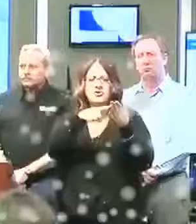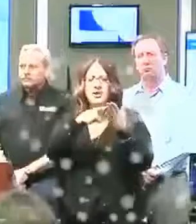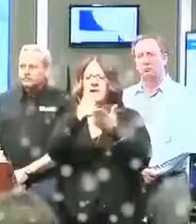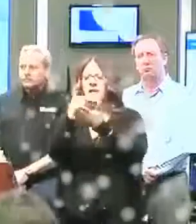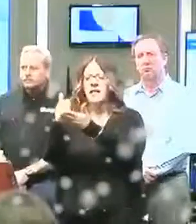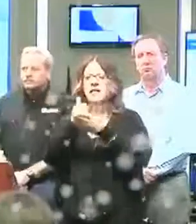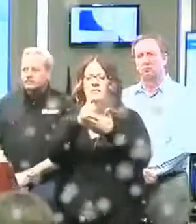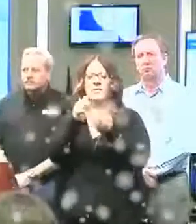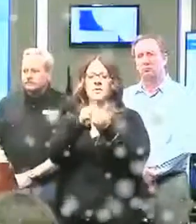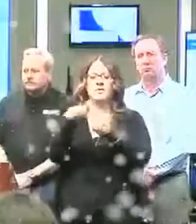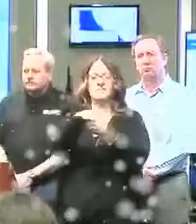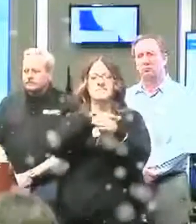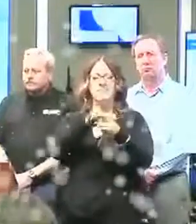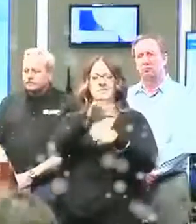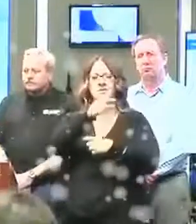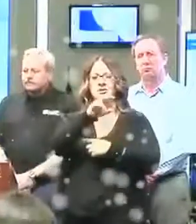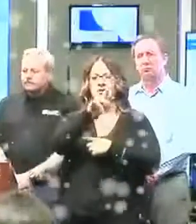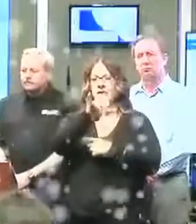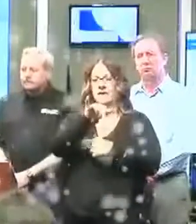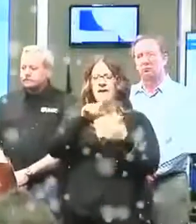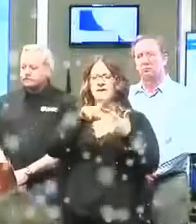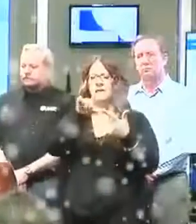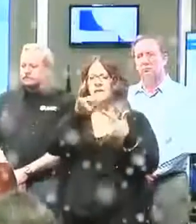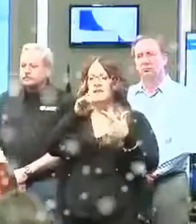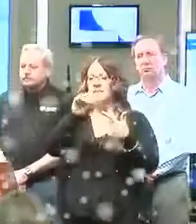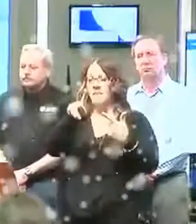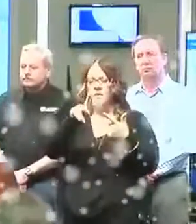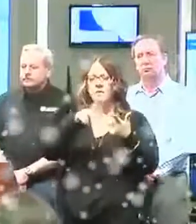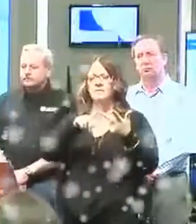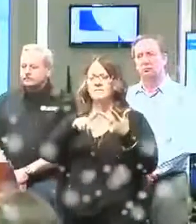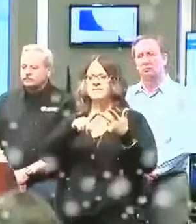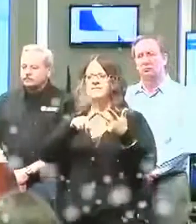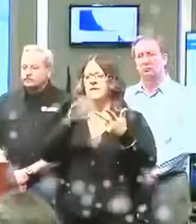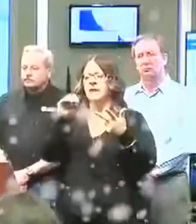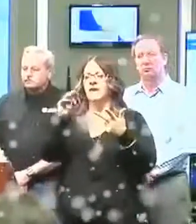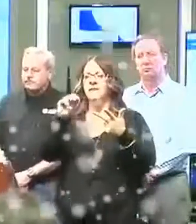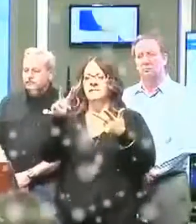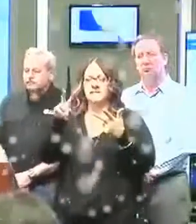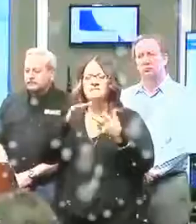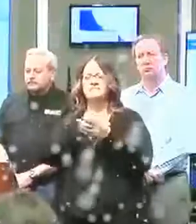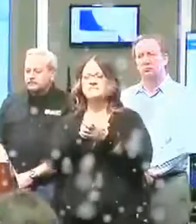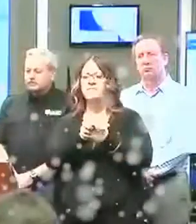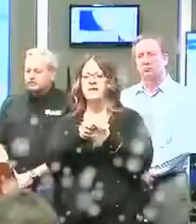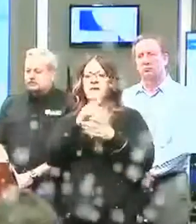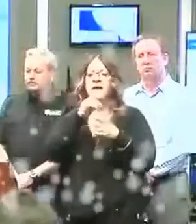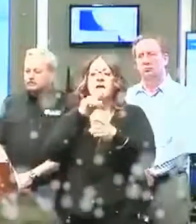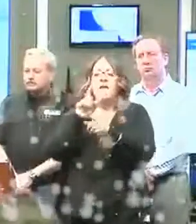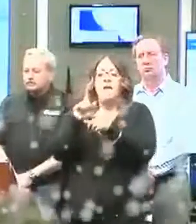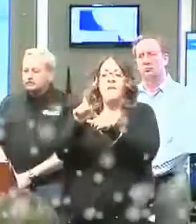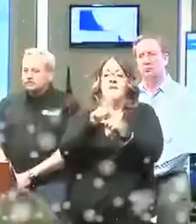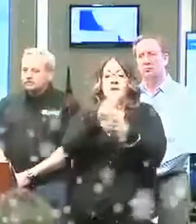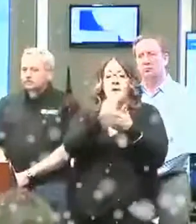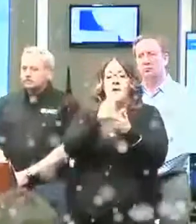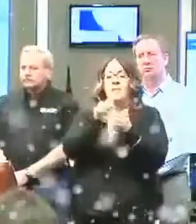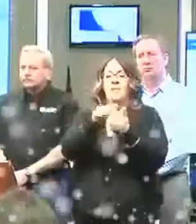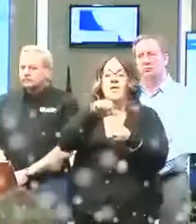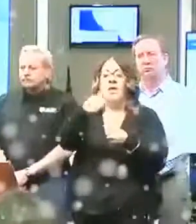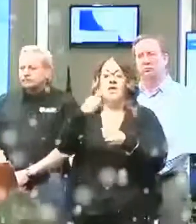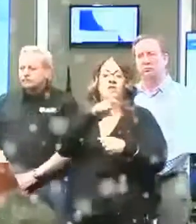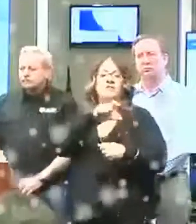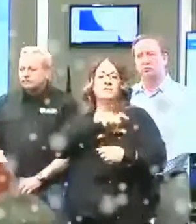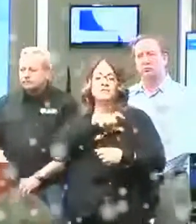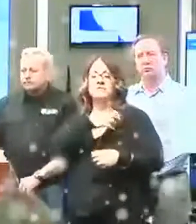Live Oak. They're also helping with evacuation, general law enforcement type services, and any other services that may